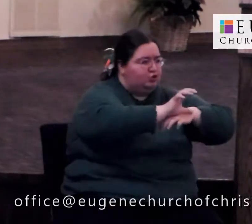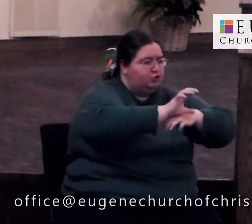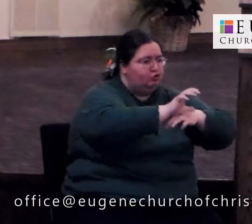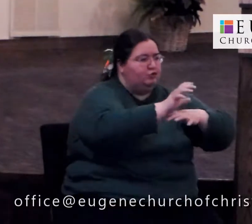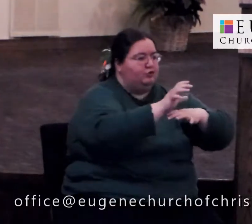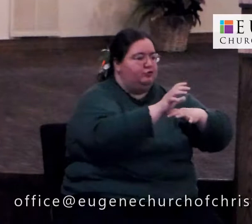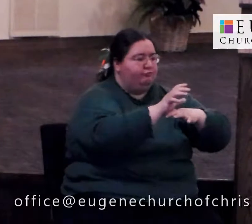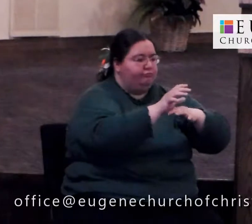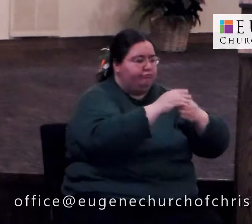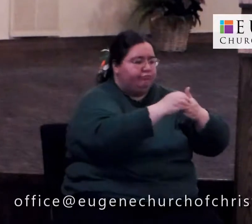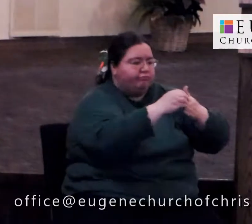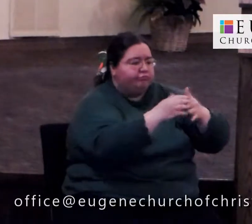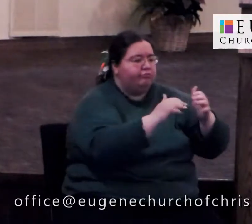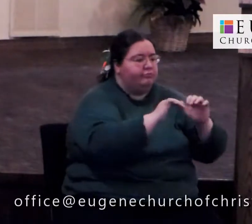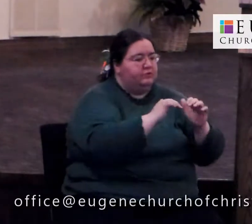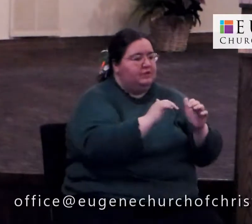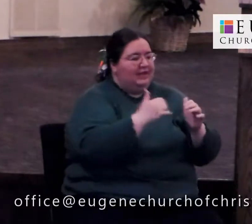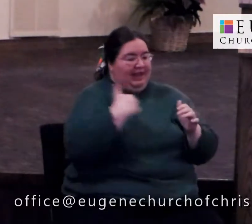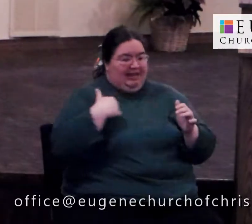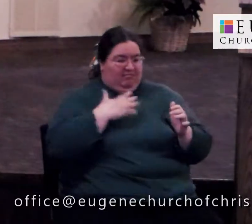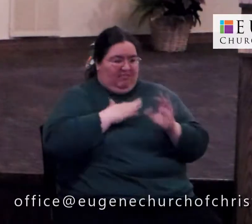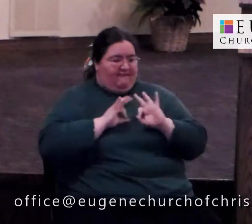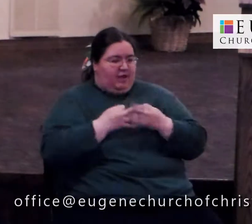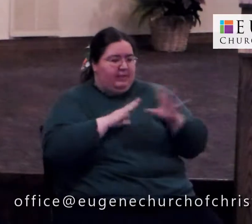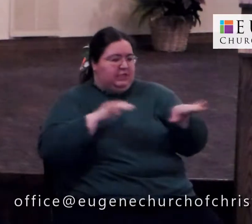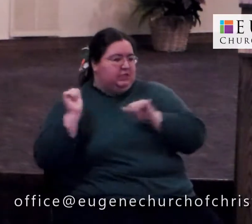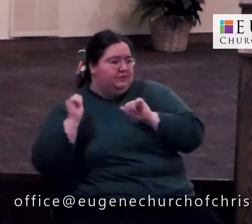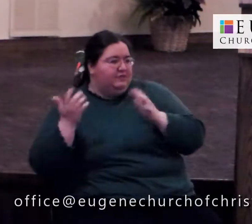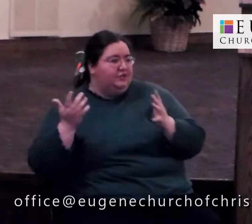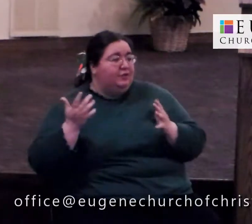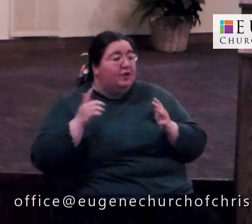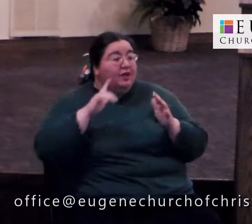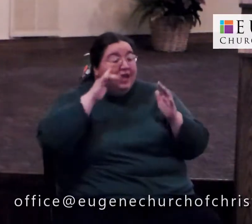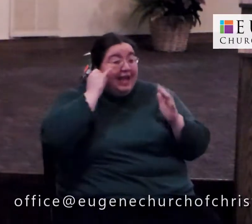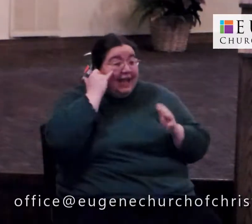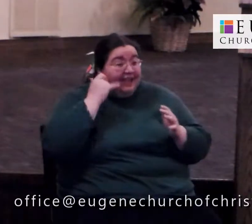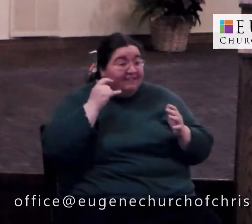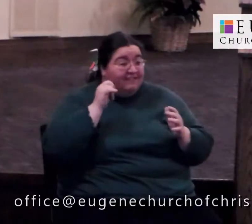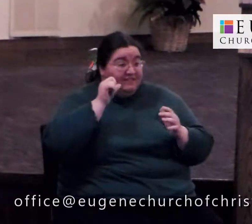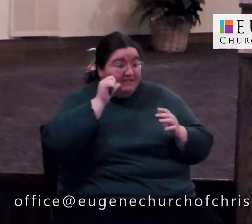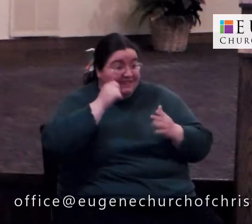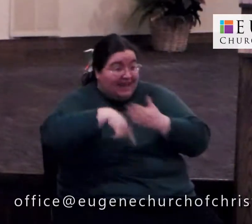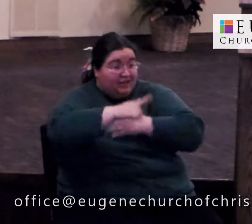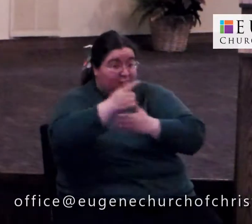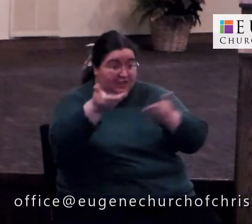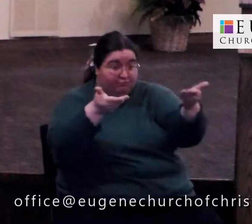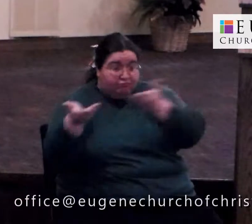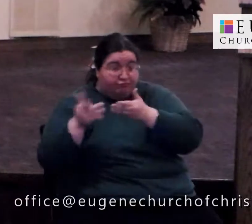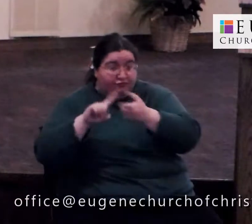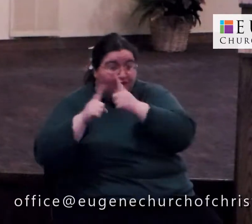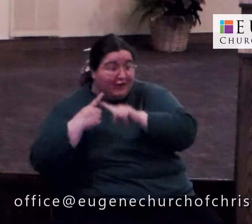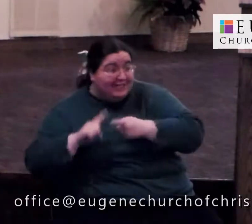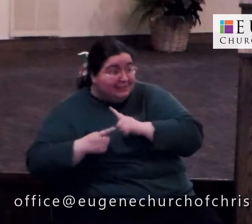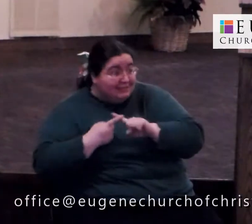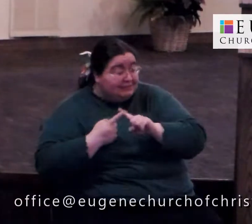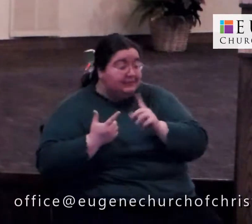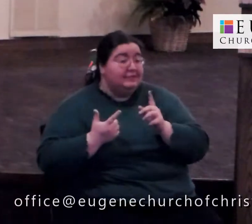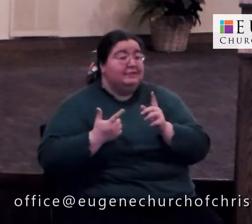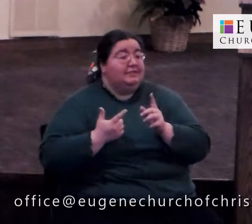still welcome, and I don't think they hopefully will be disappointed by anything they hear. But at the same time, today might be a little more of the usual sermon that you might expect that